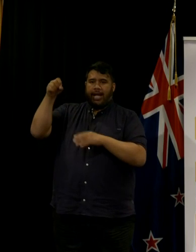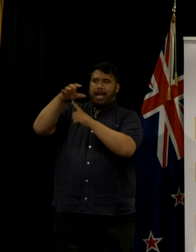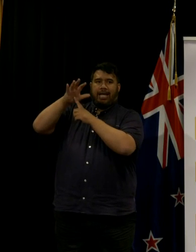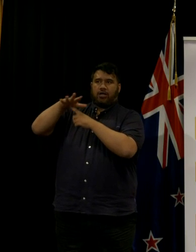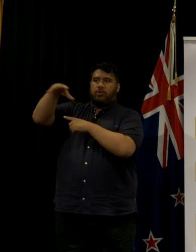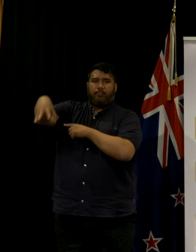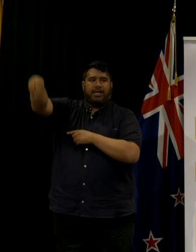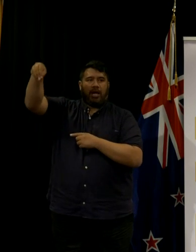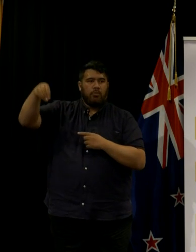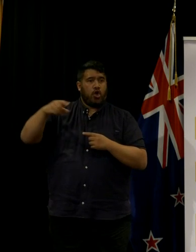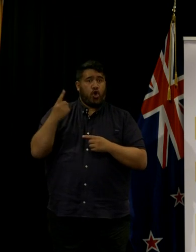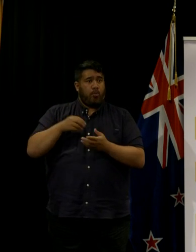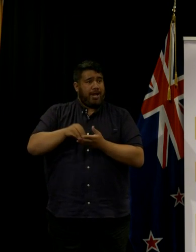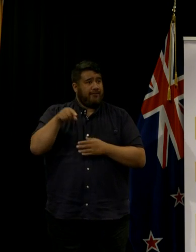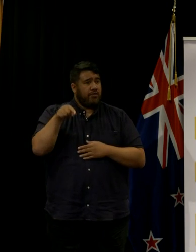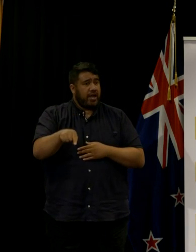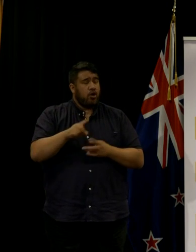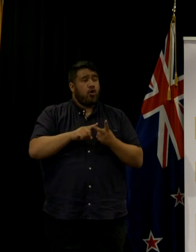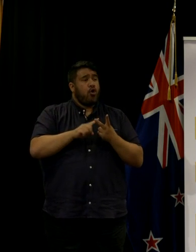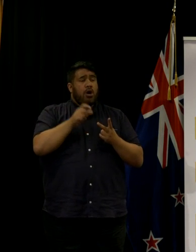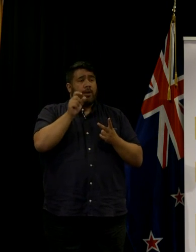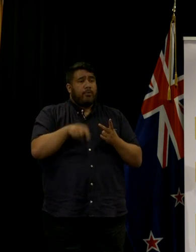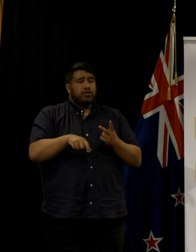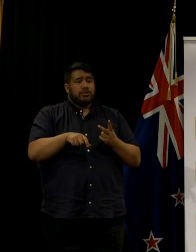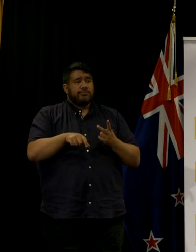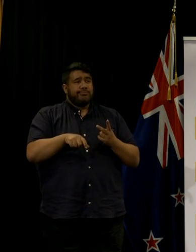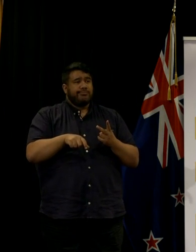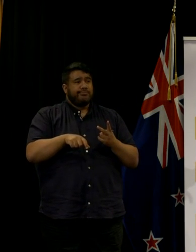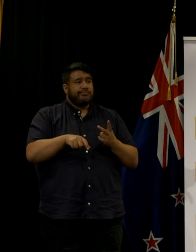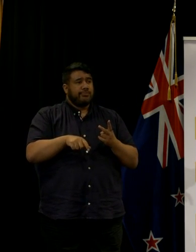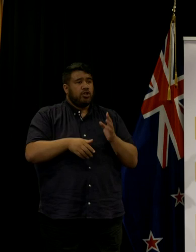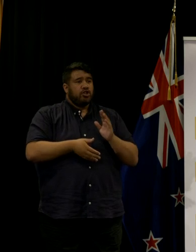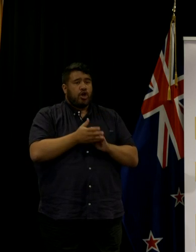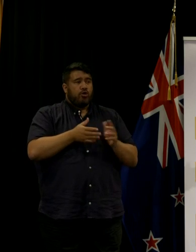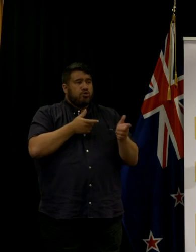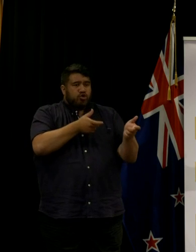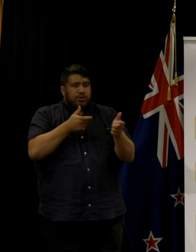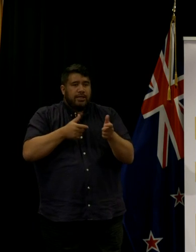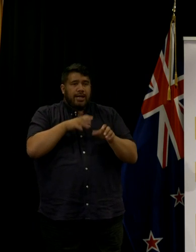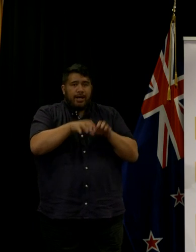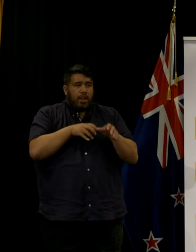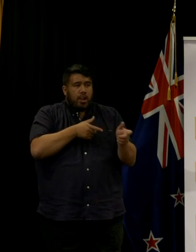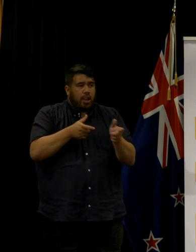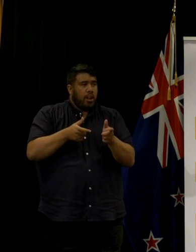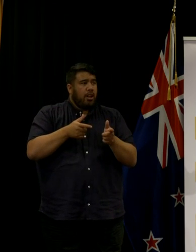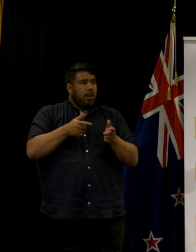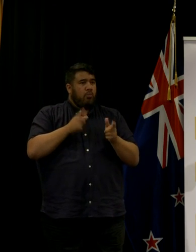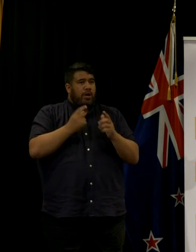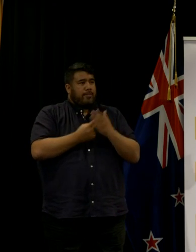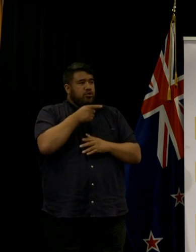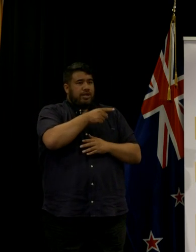ahead? Do you want to answer that about they should be purposefully on their own, but what they do should be for the right reasons too? That's right, and I